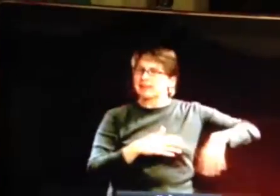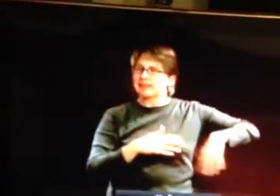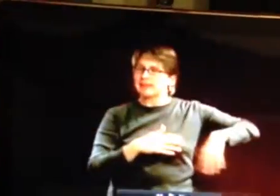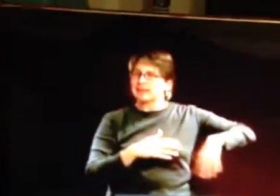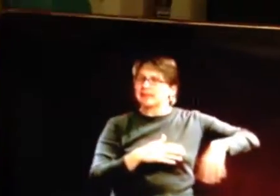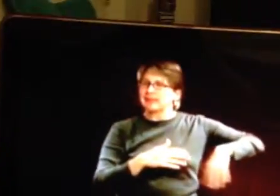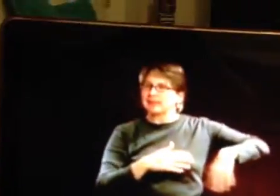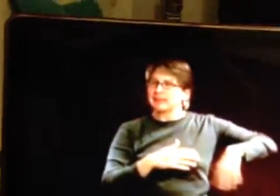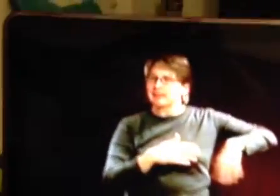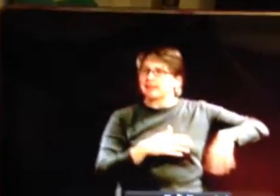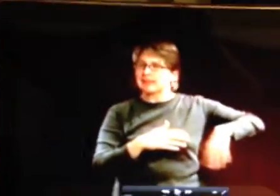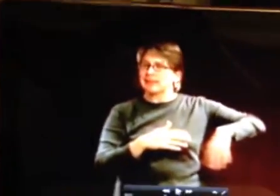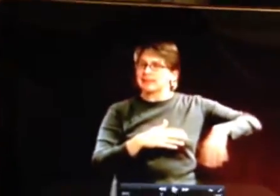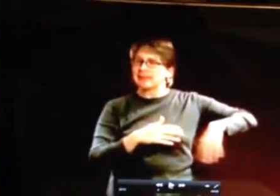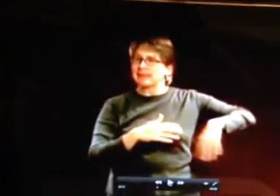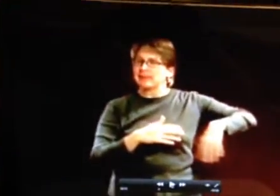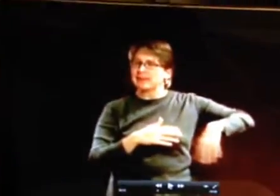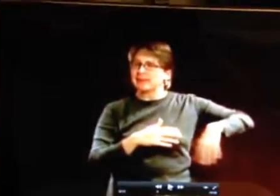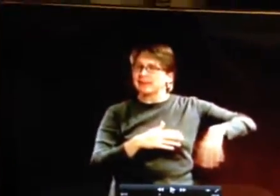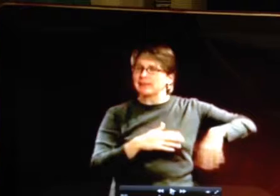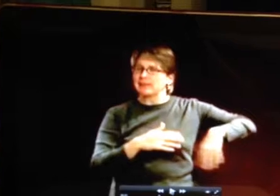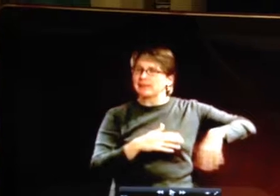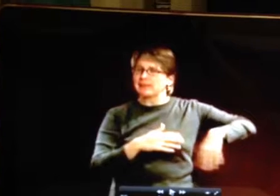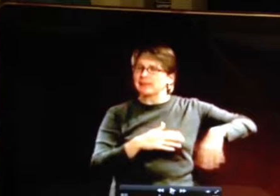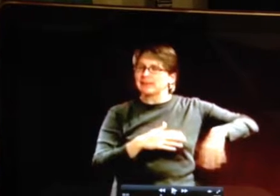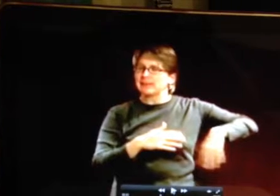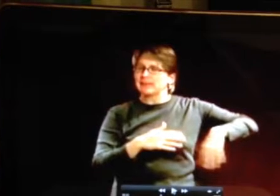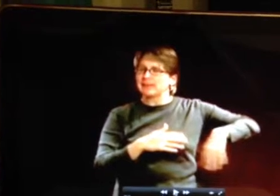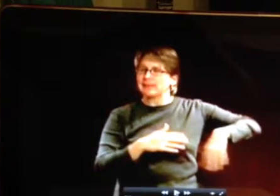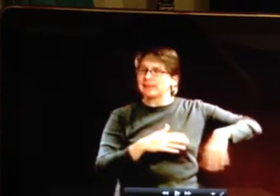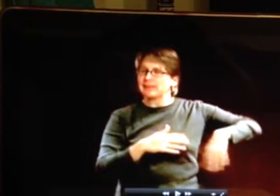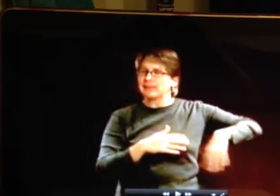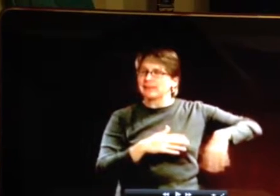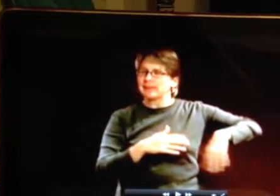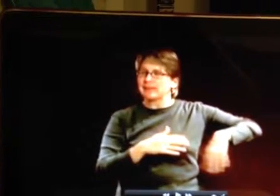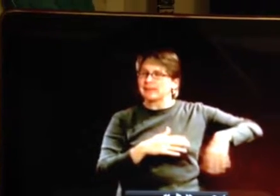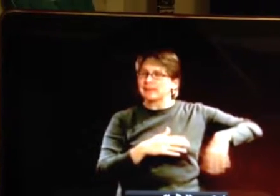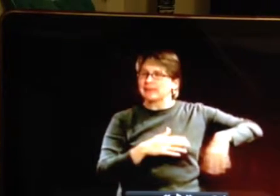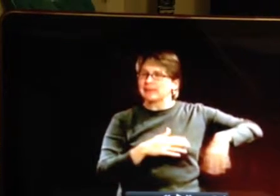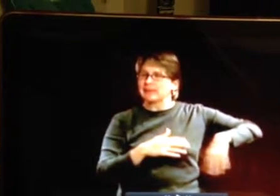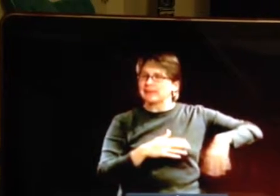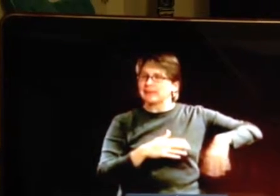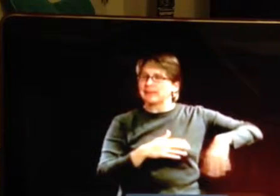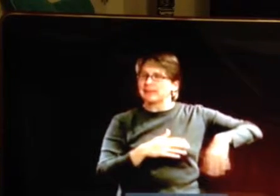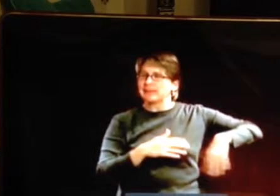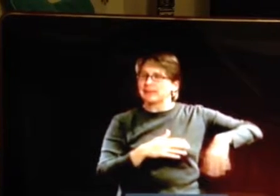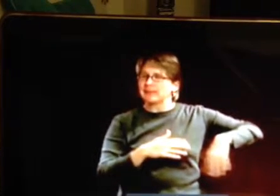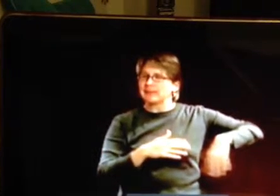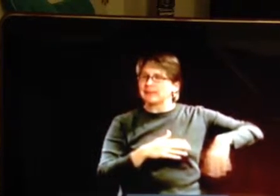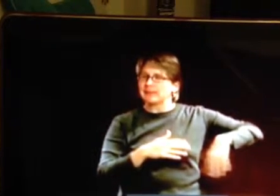How many miles was it? It was, oh, I'm not sure. I'm not good at math. Help